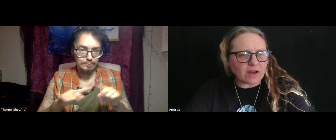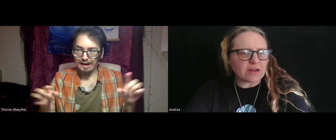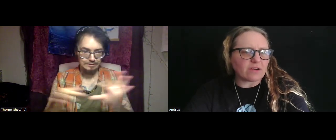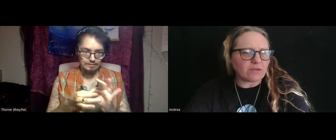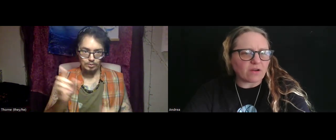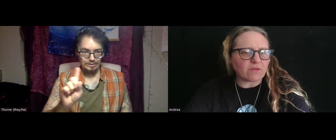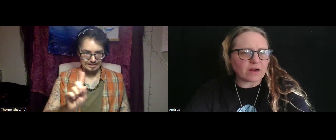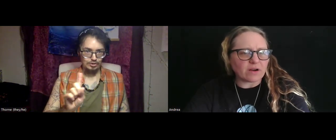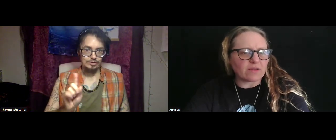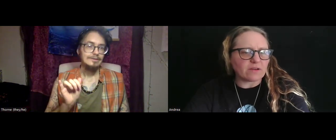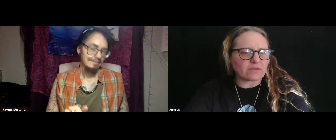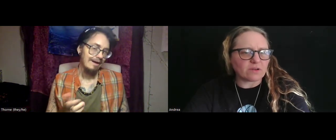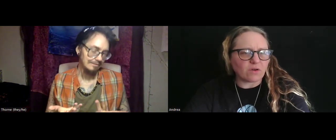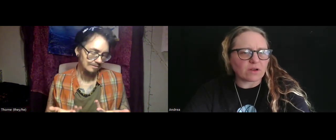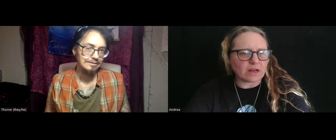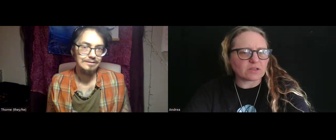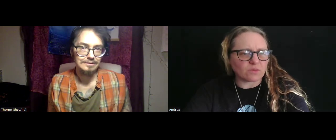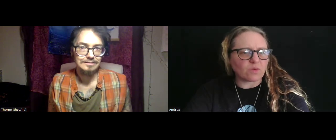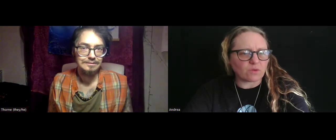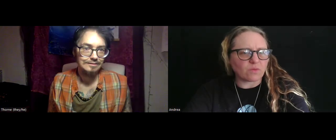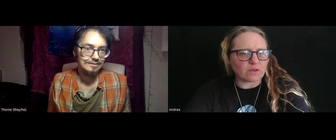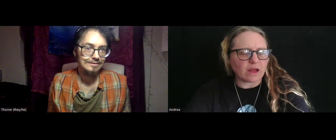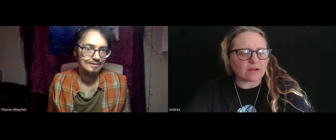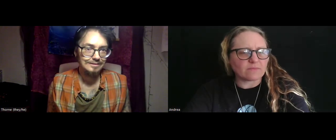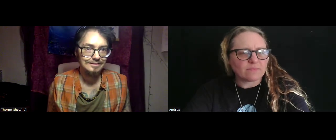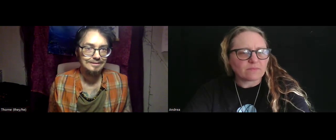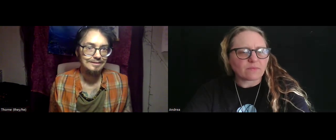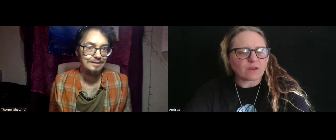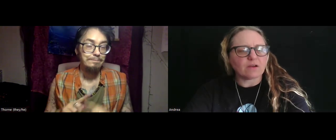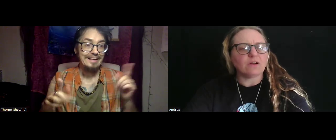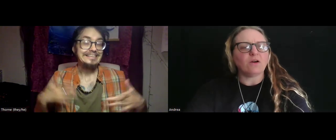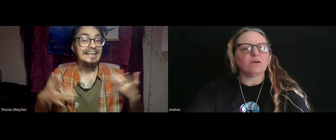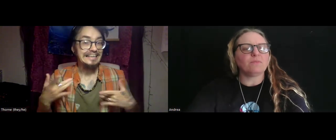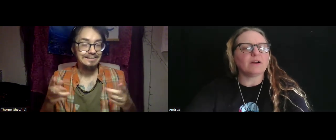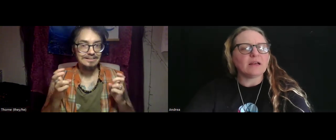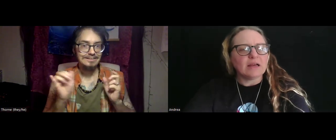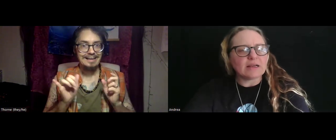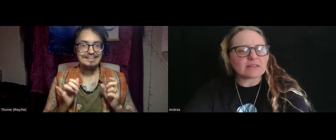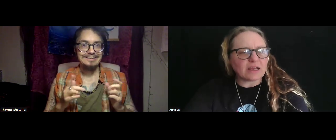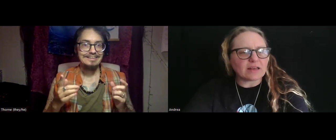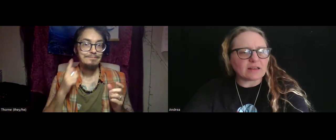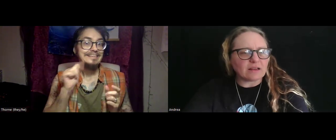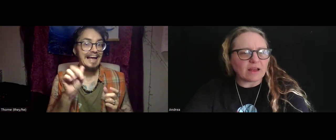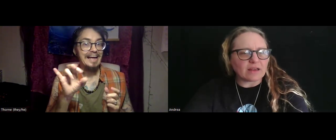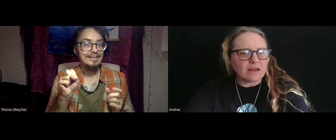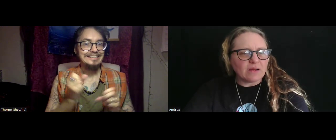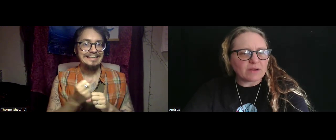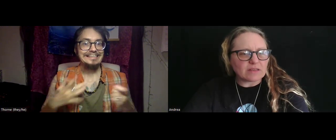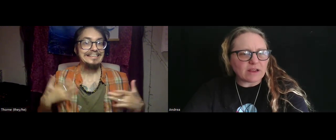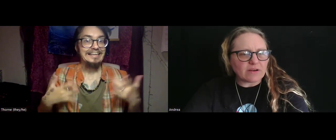here, a thought over here, and there's, connection with that. But excited, like because